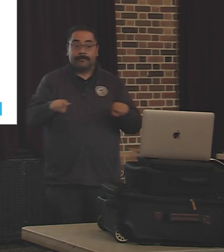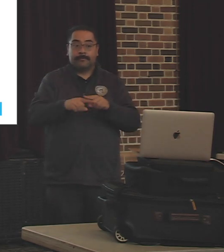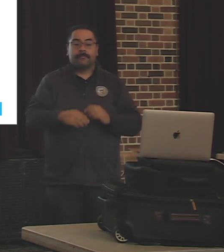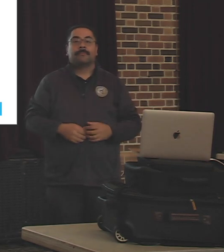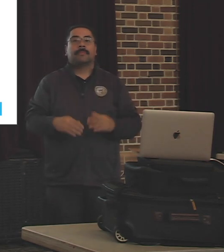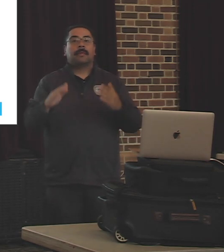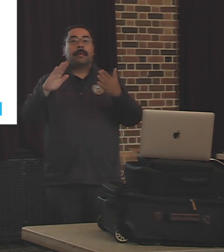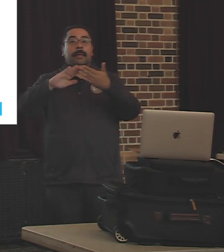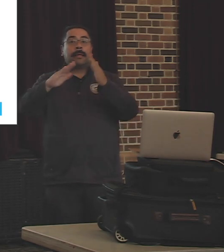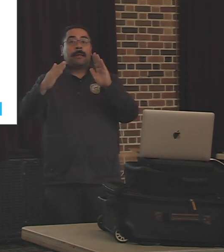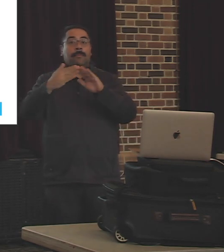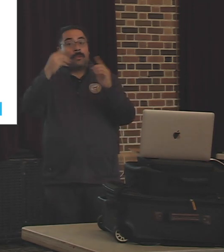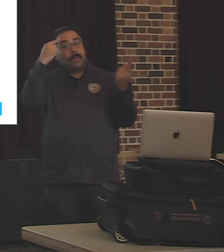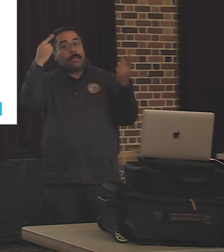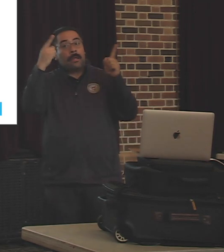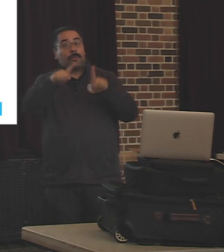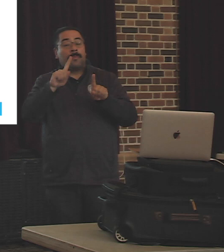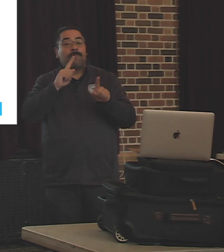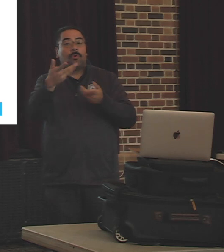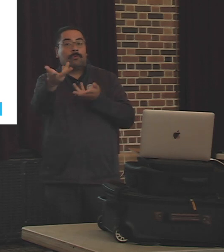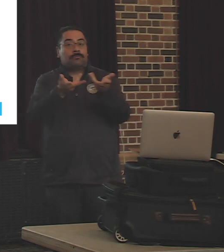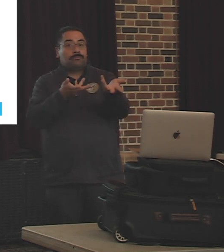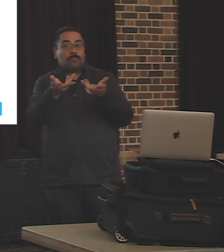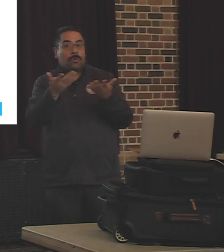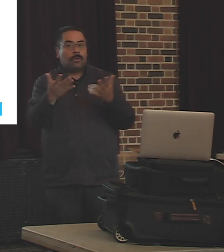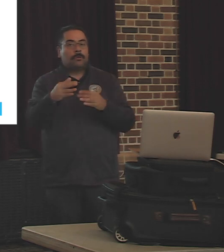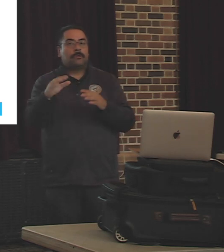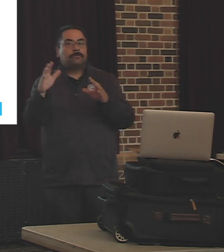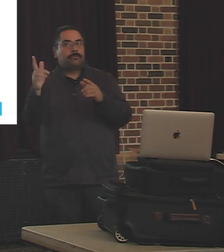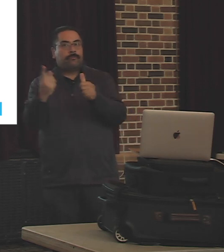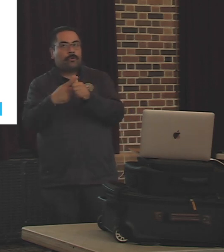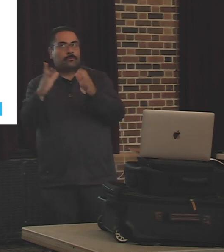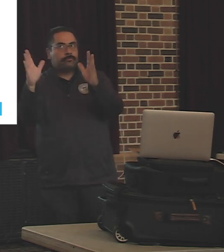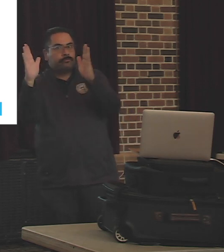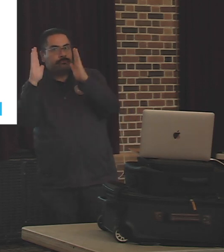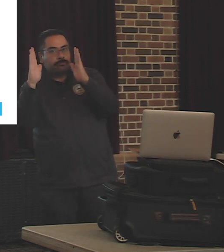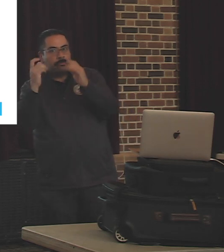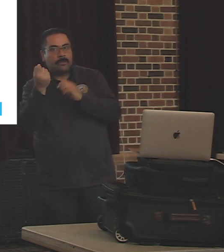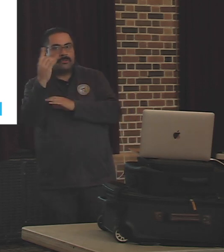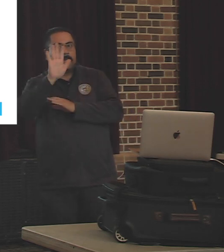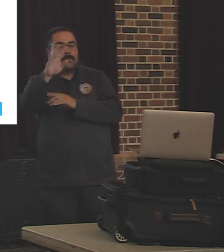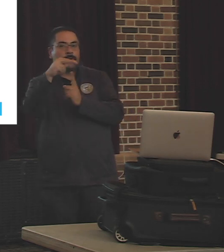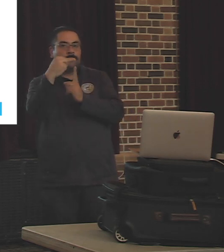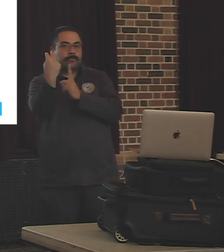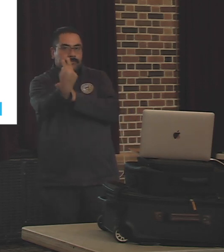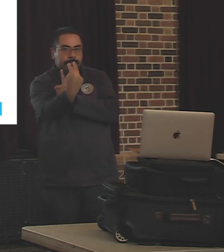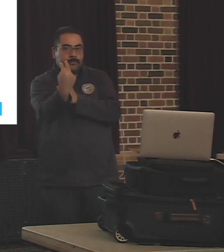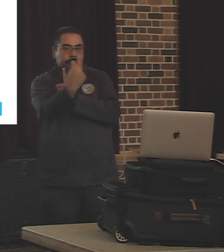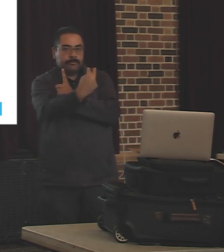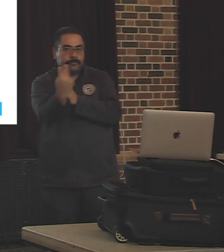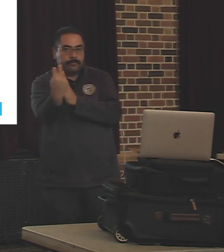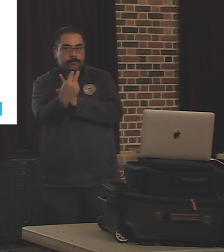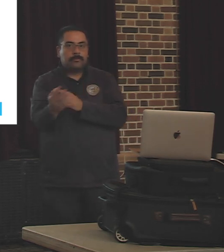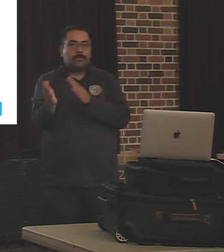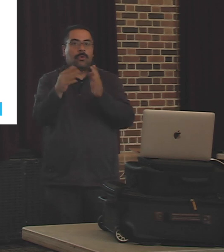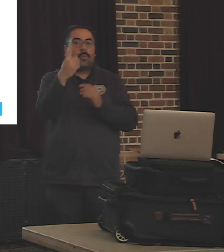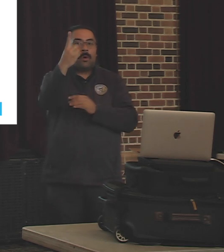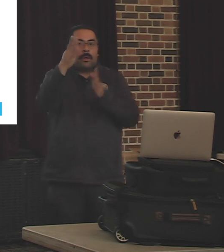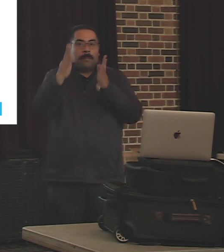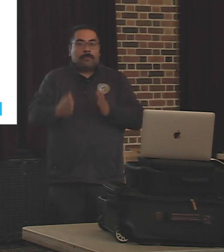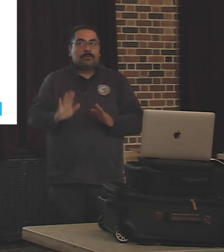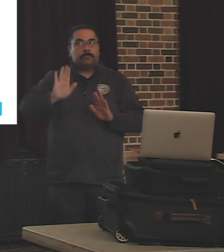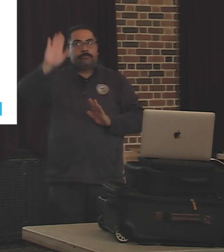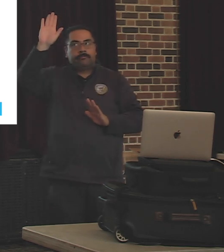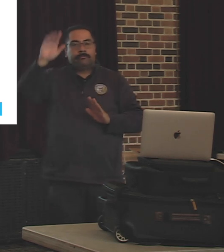Community agreements of engagement. Listen actively to understand others' views and perspectives. One person speaks